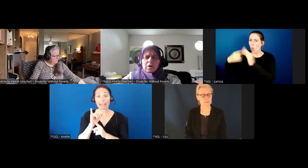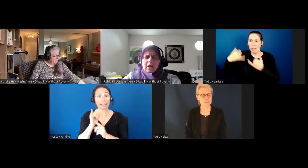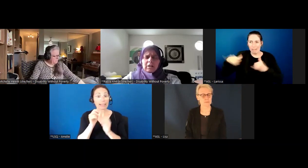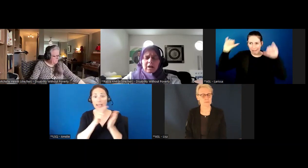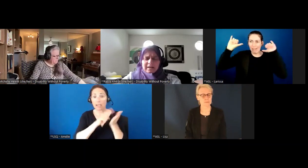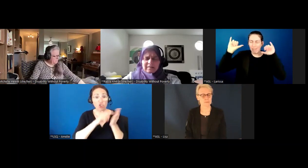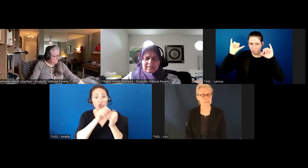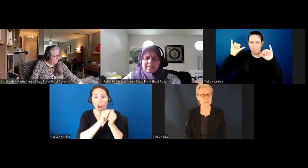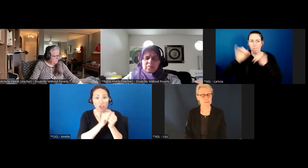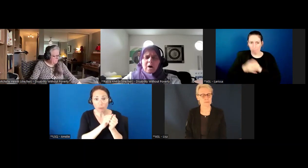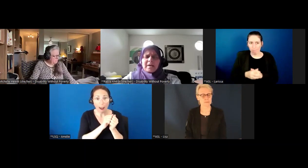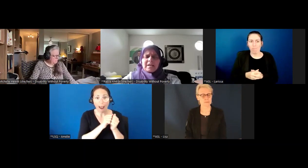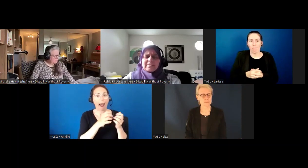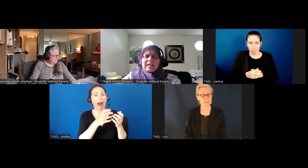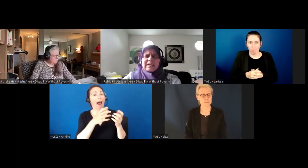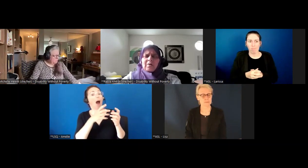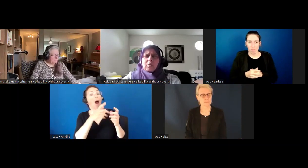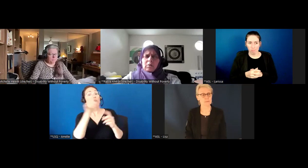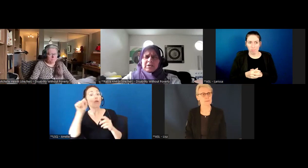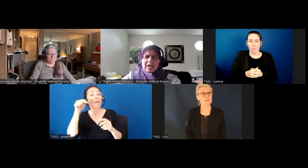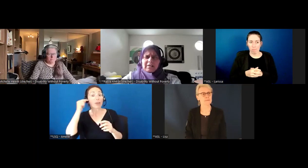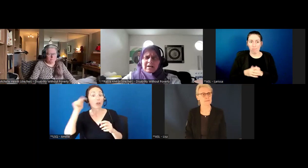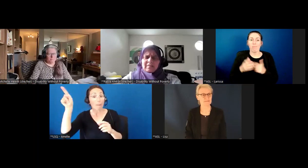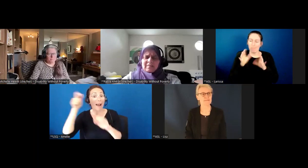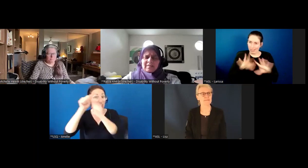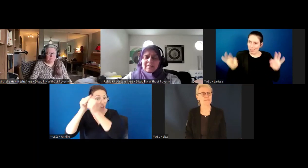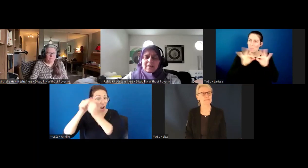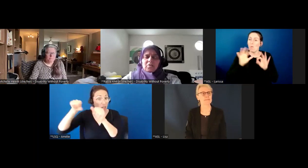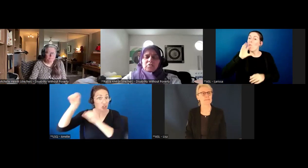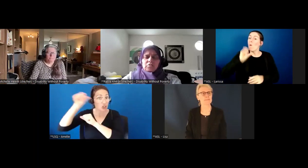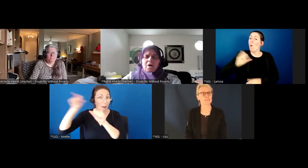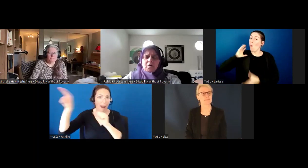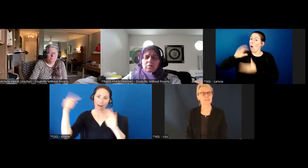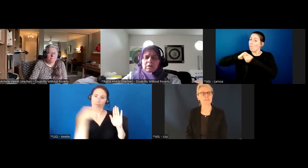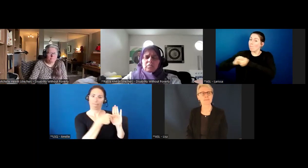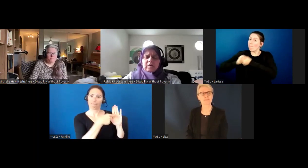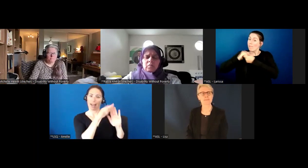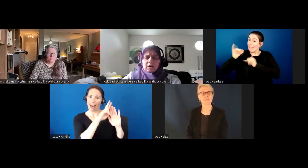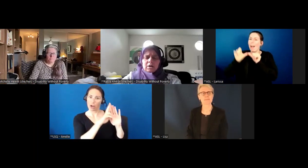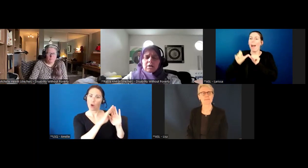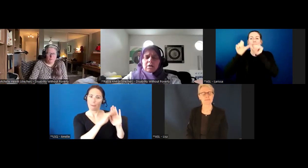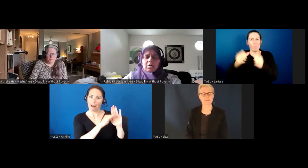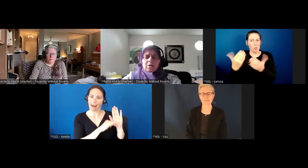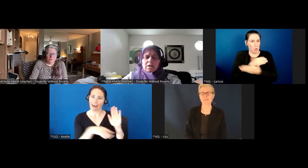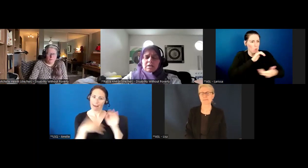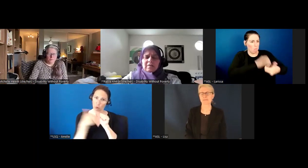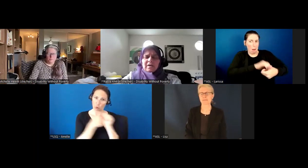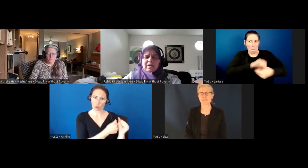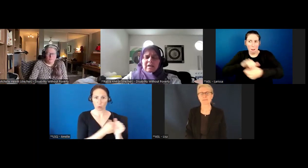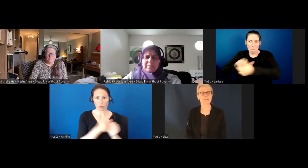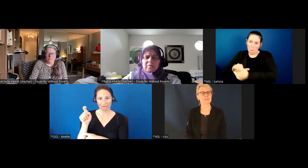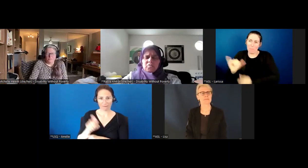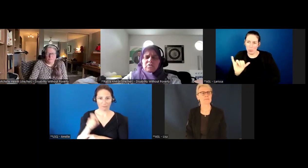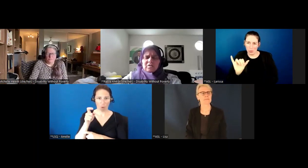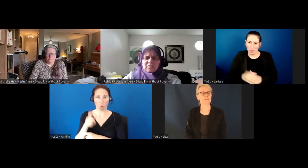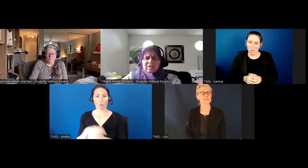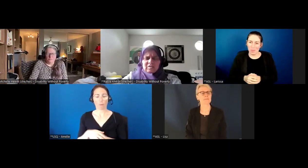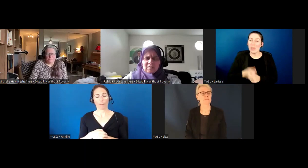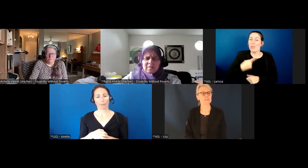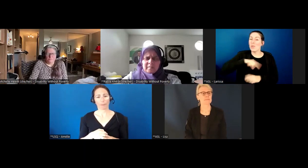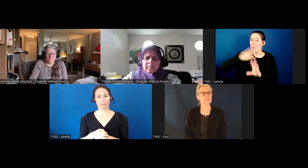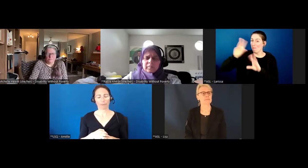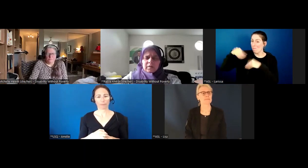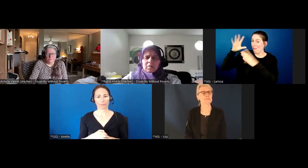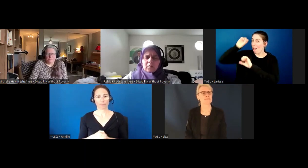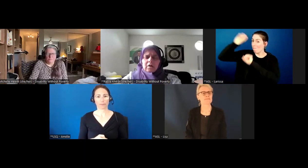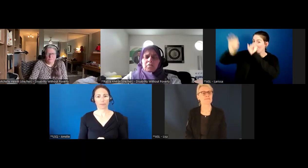new alliances while maintaining old alliances. So not only do we work on giving input to the